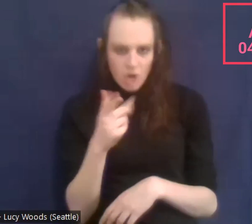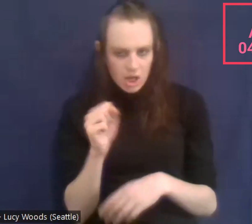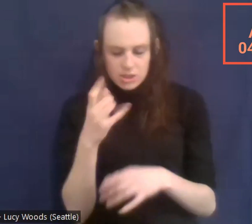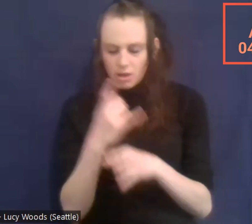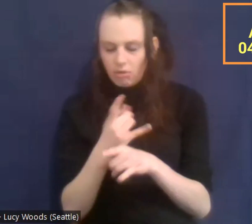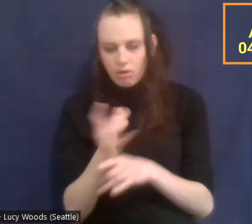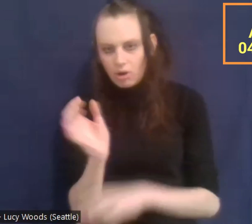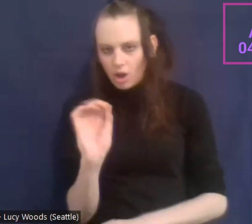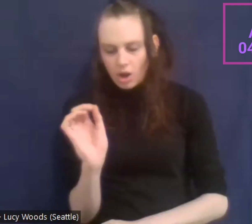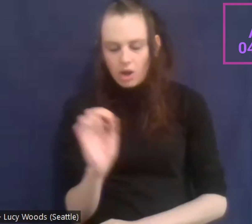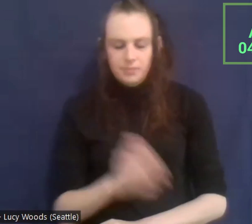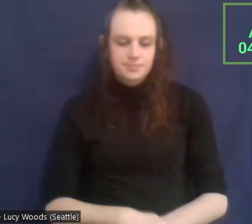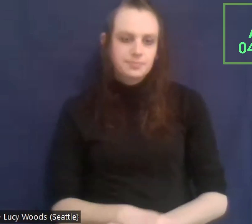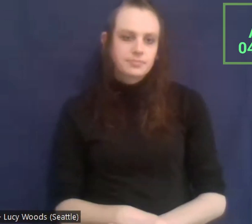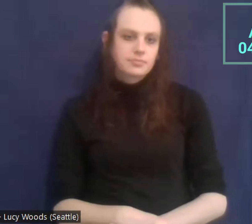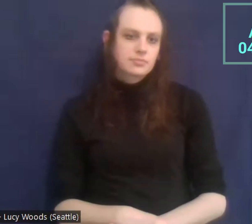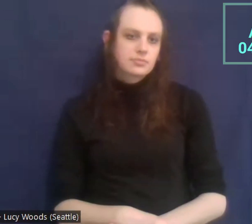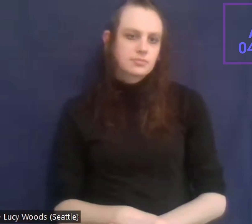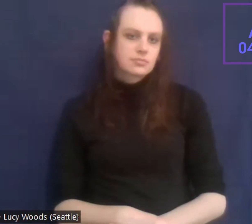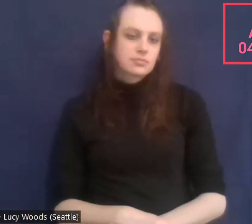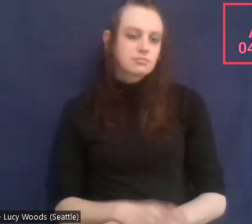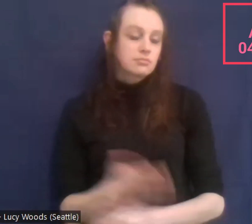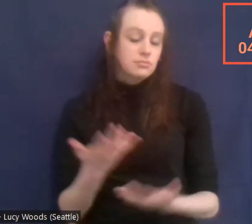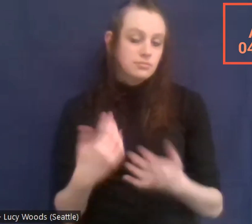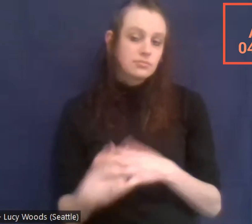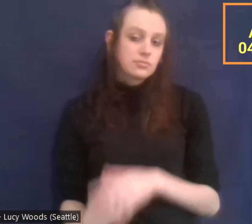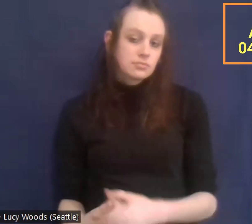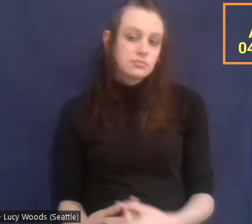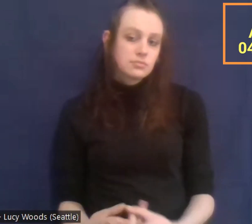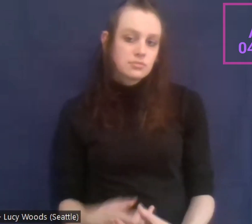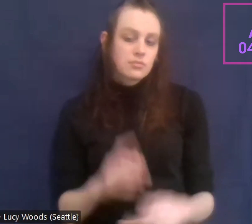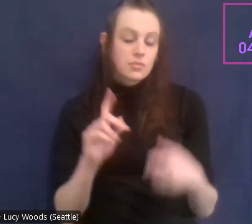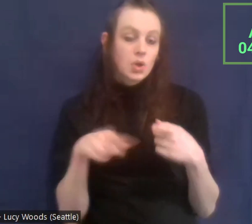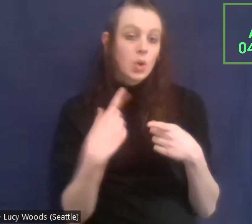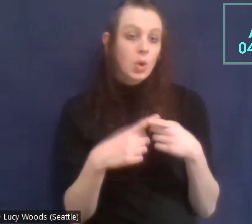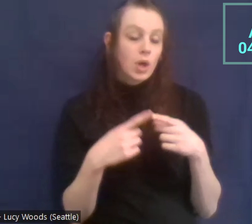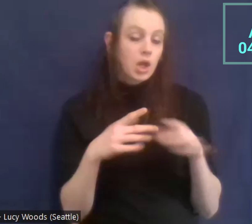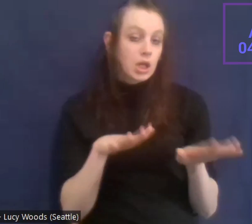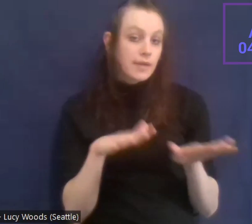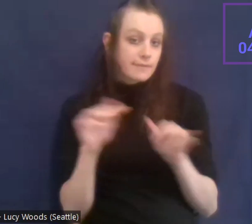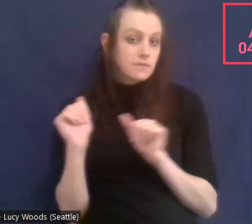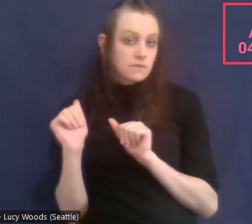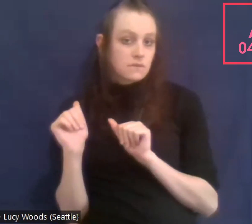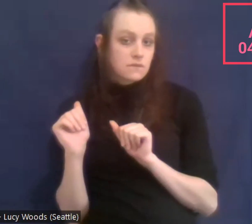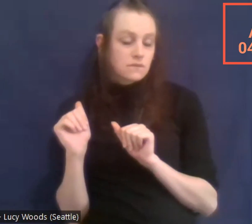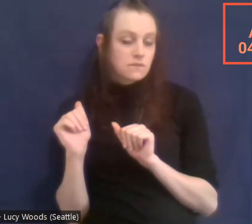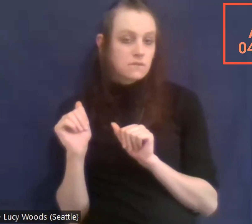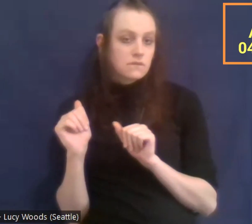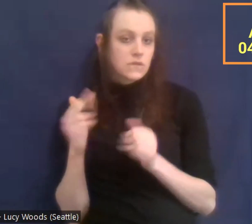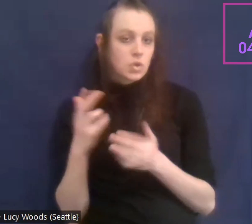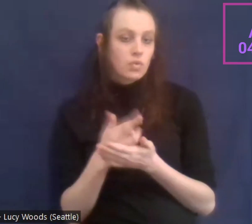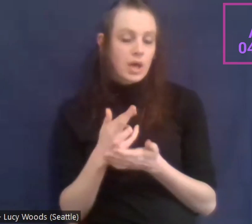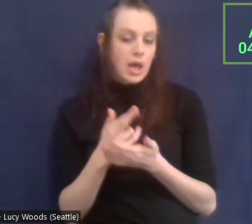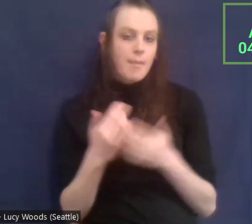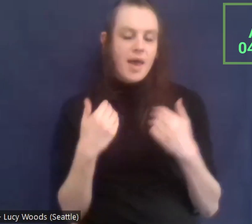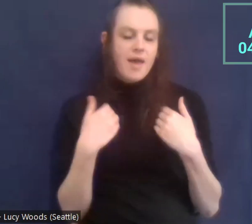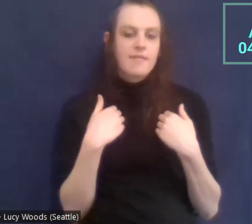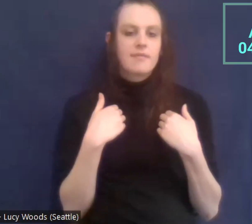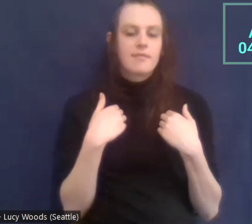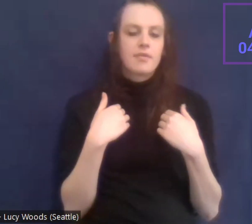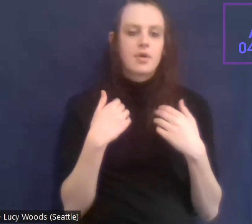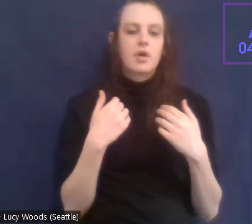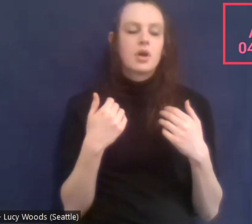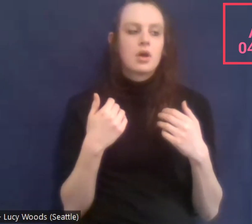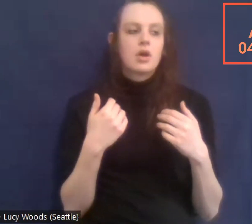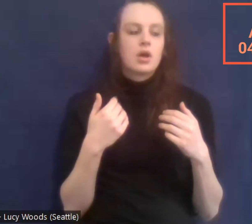but it was what it was. And then when I got out, I was let out on house arrest, and so I'd go